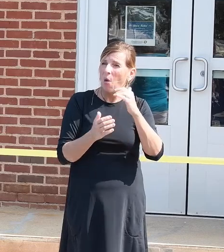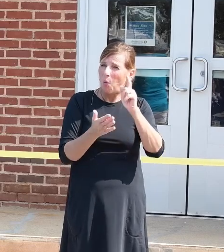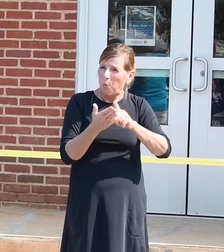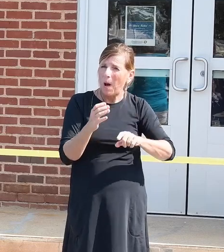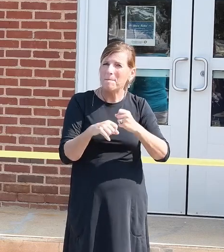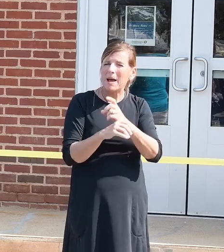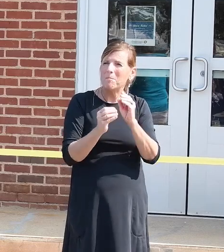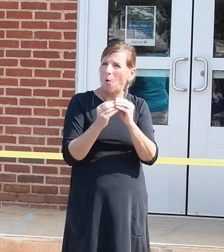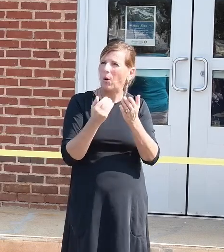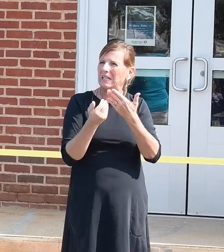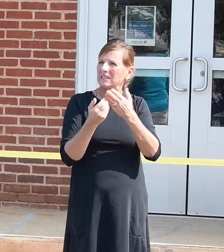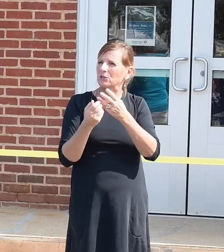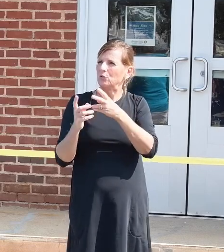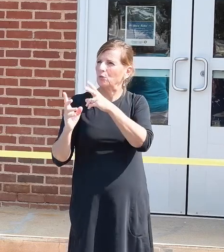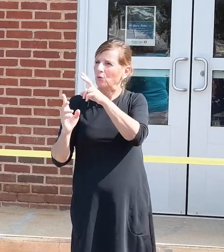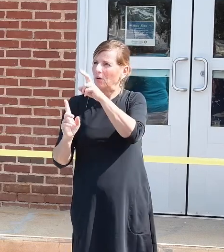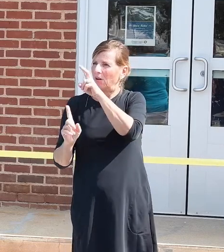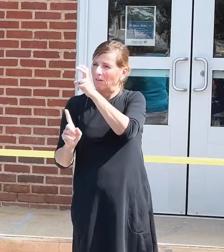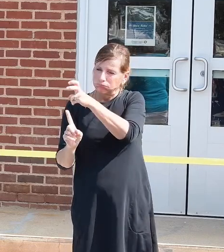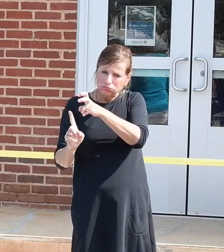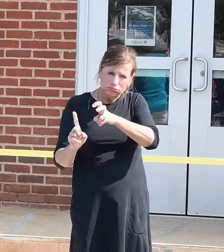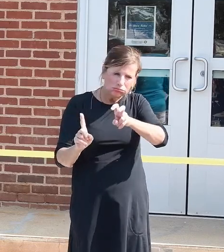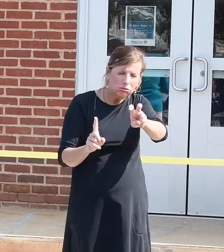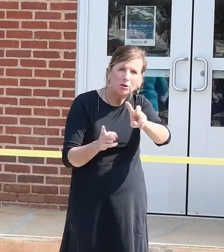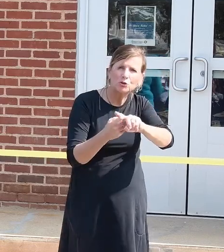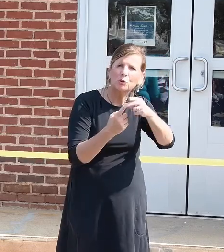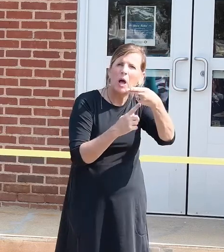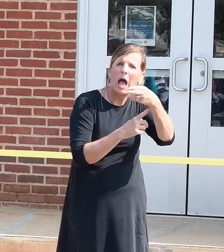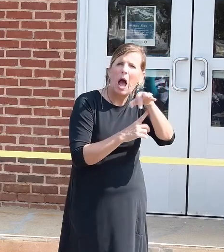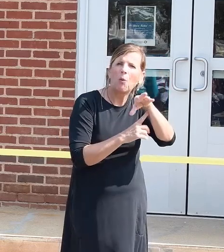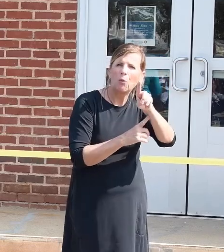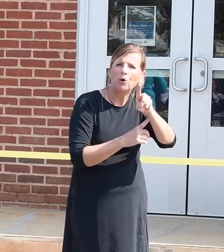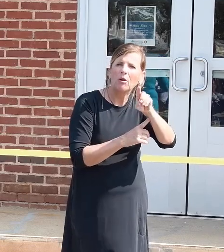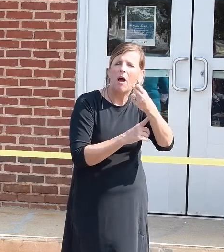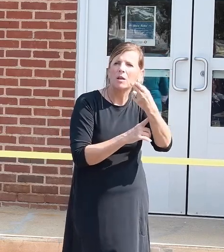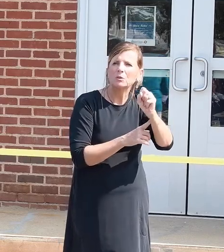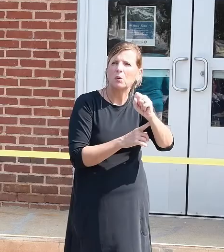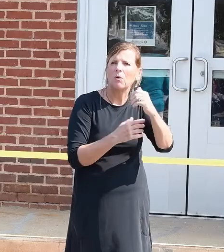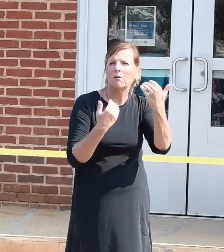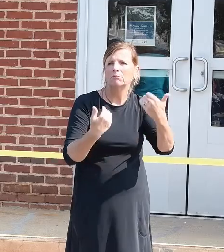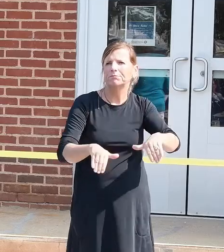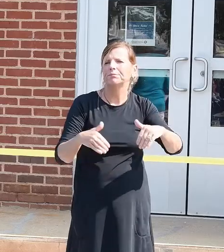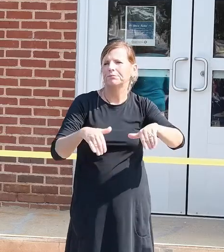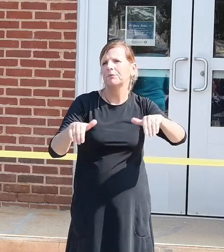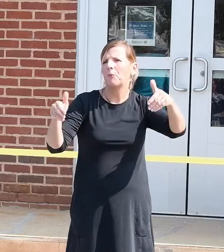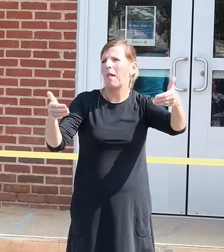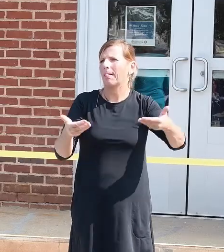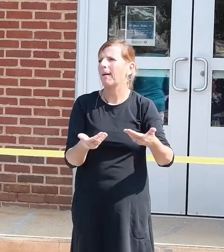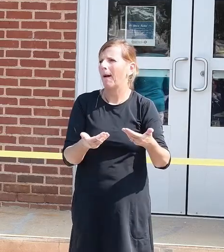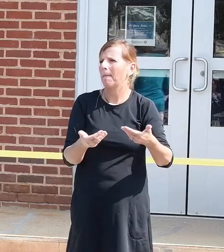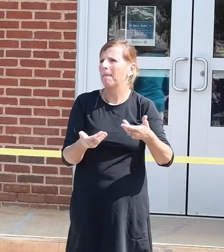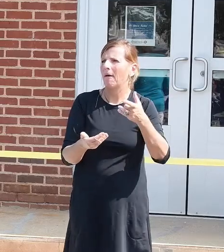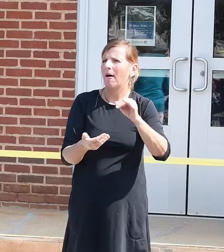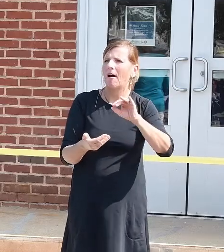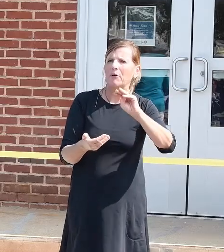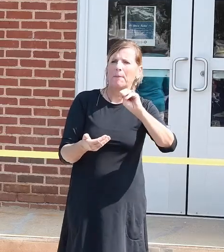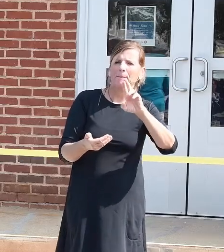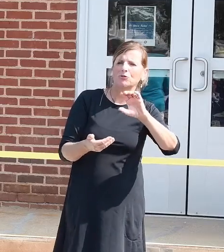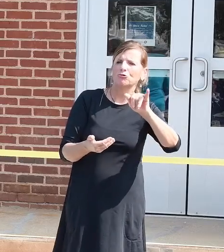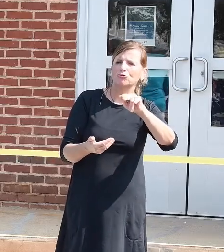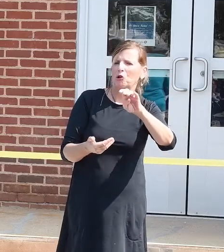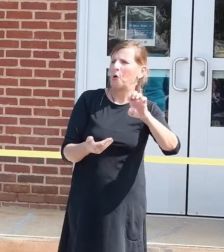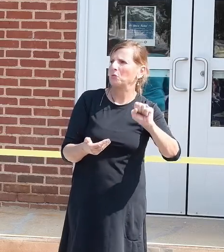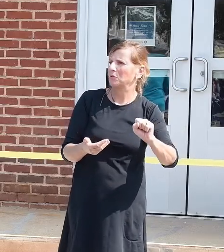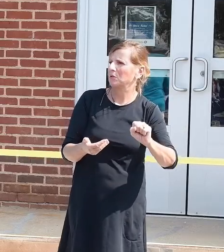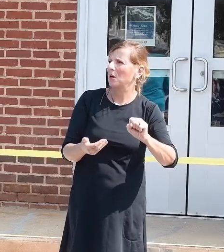for him to come to Howard High School was the unbelievable welcoming nature of Mr. Jones at the time.